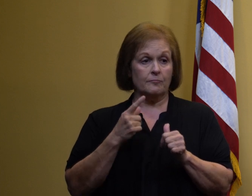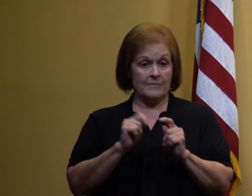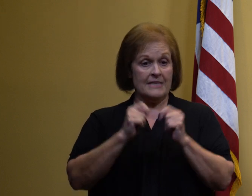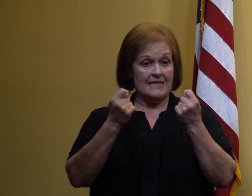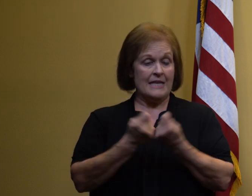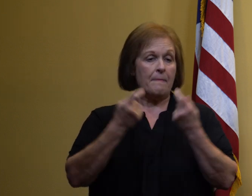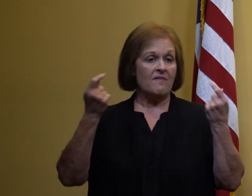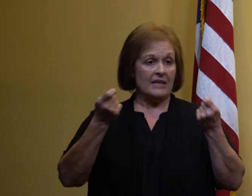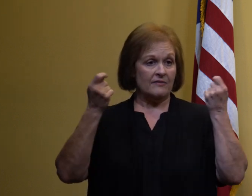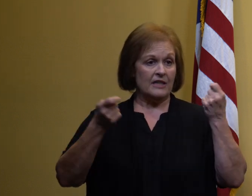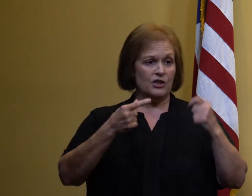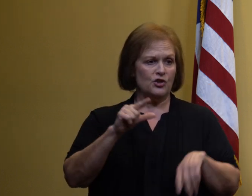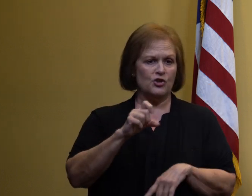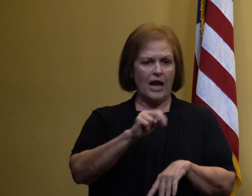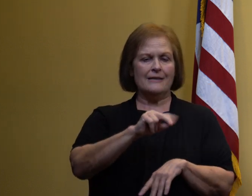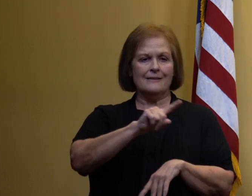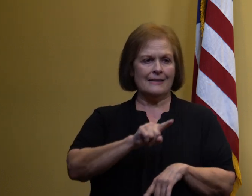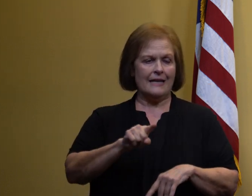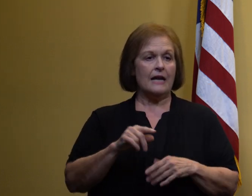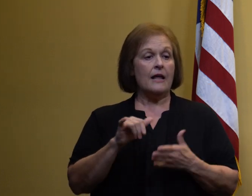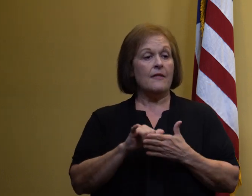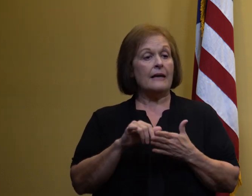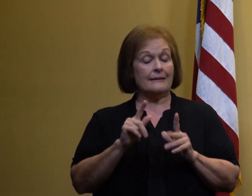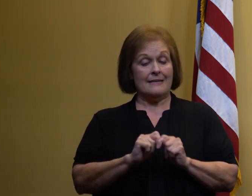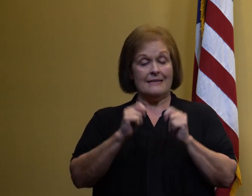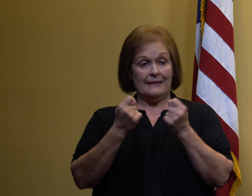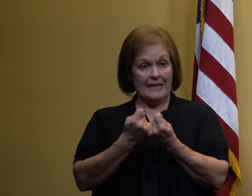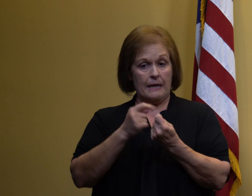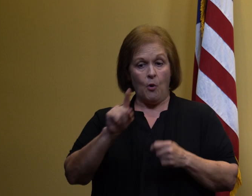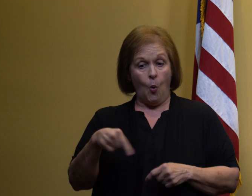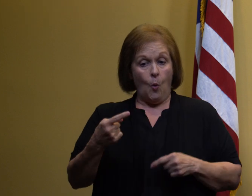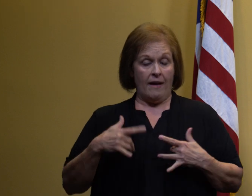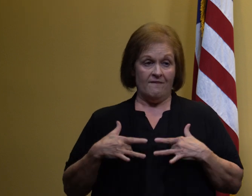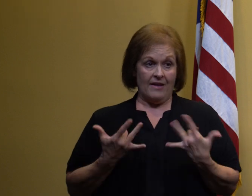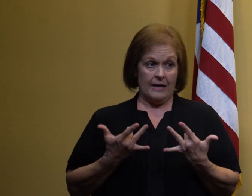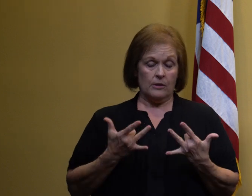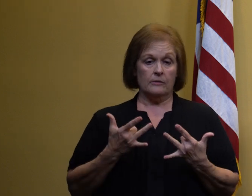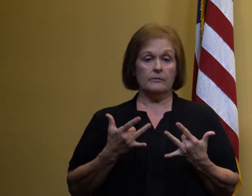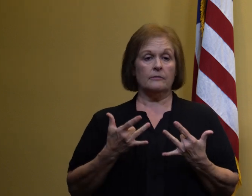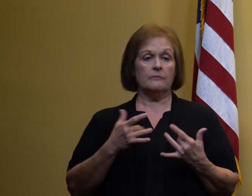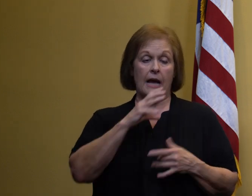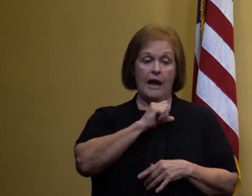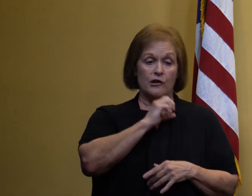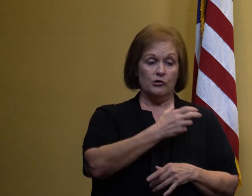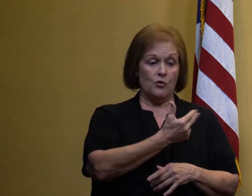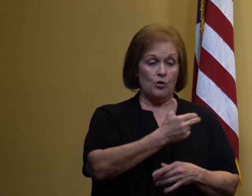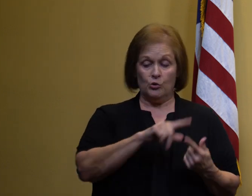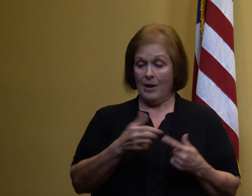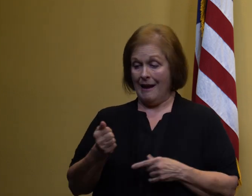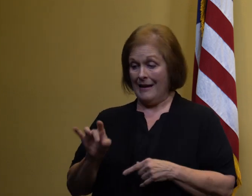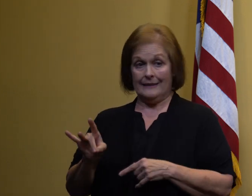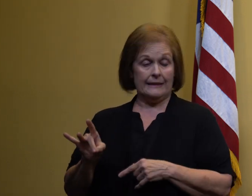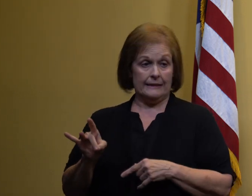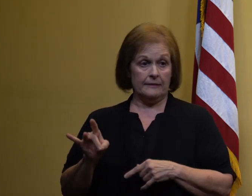teen festival, Gen Z Fest. This is a teen-only event, open to ages 13 to 18, but